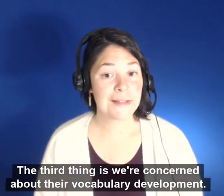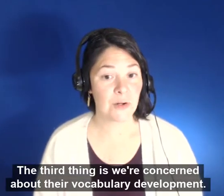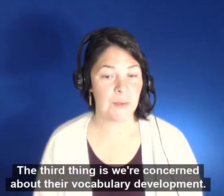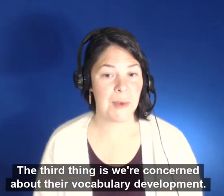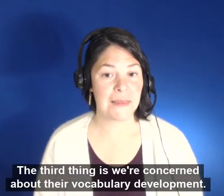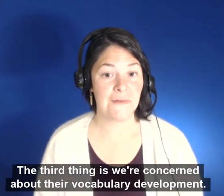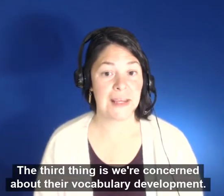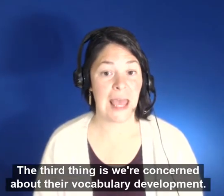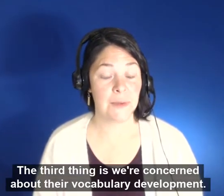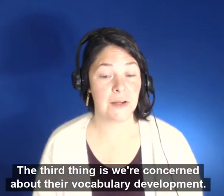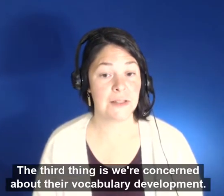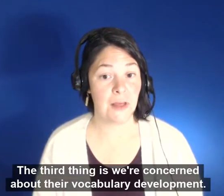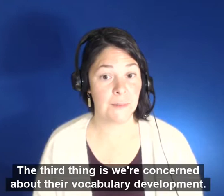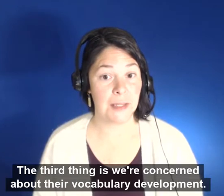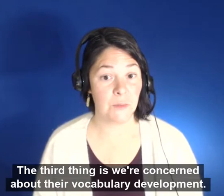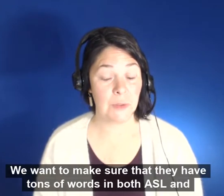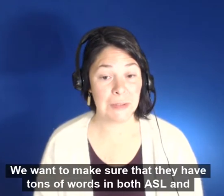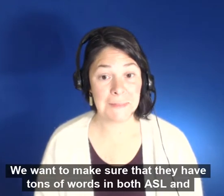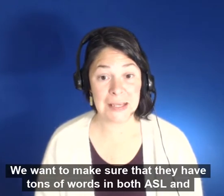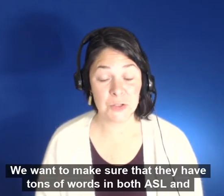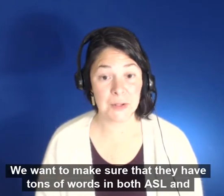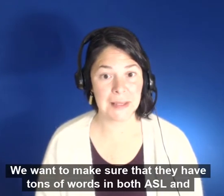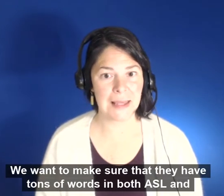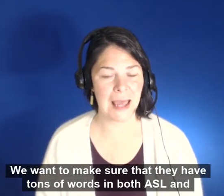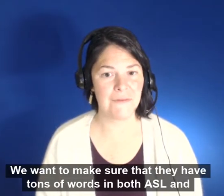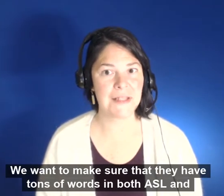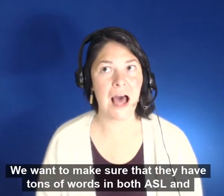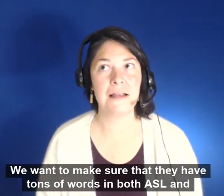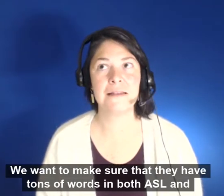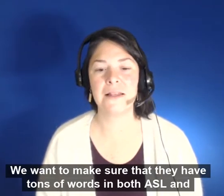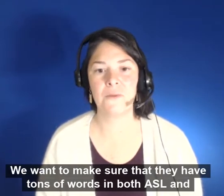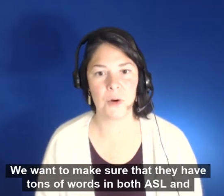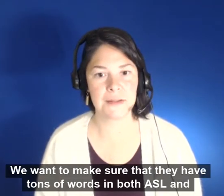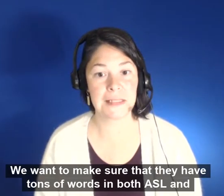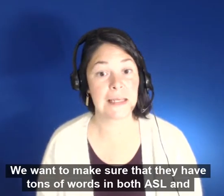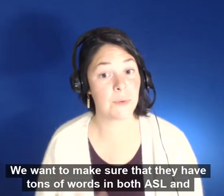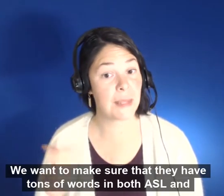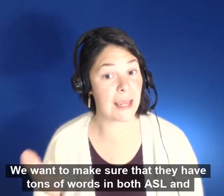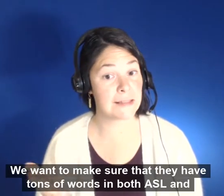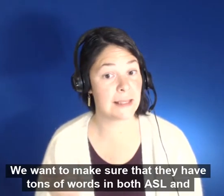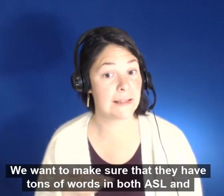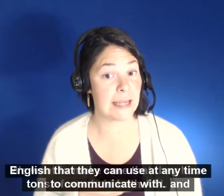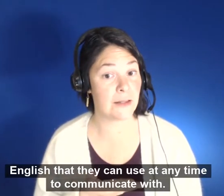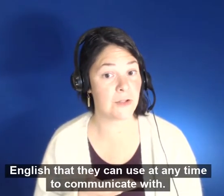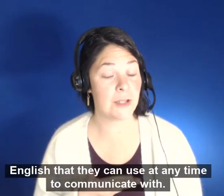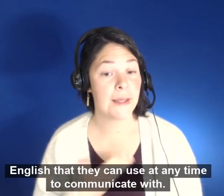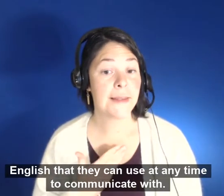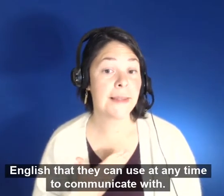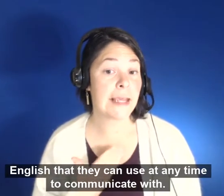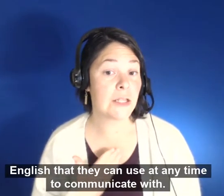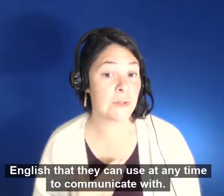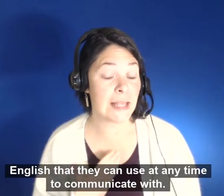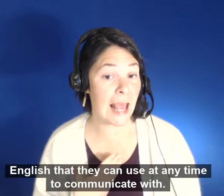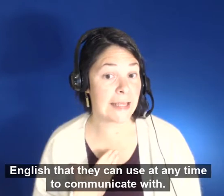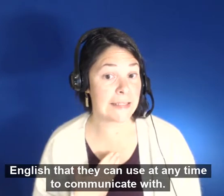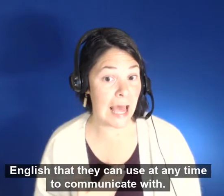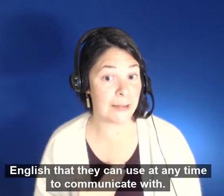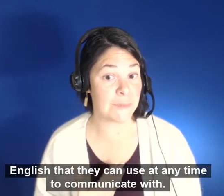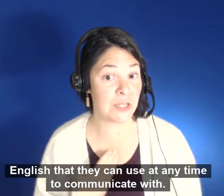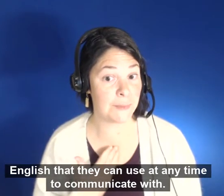concerned about their vocabulary development. We want to make sure that they have tons of words in both ASL and English that they can use at any time to